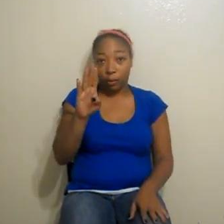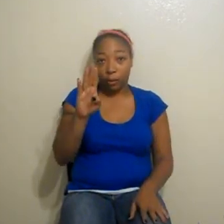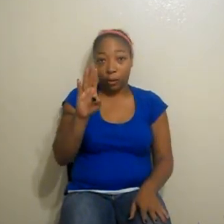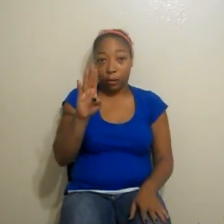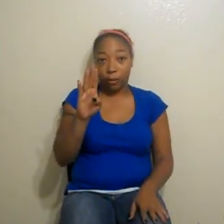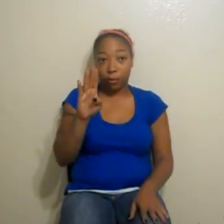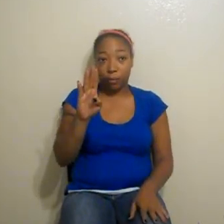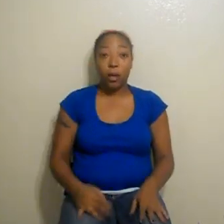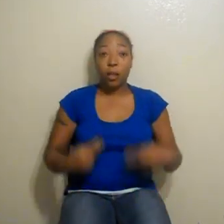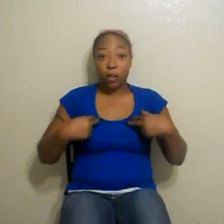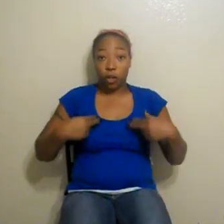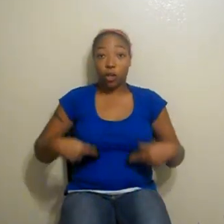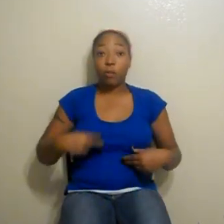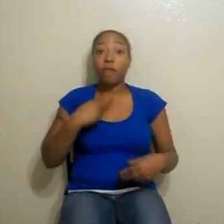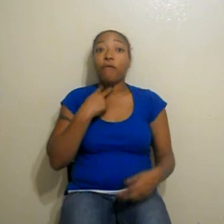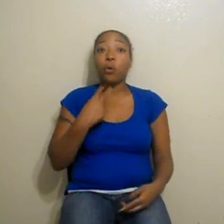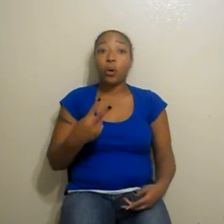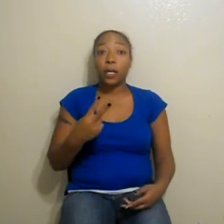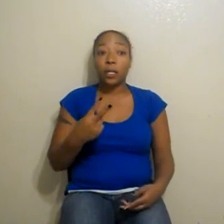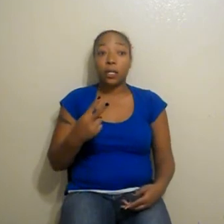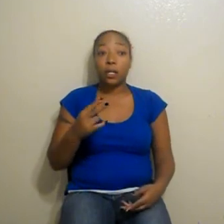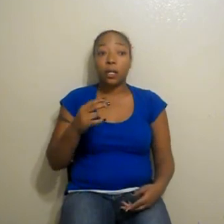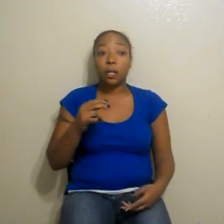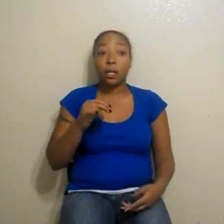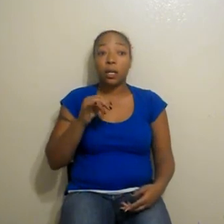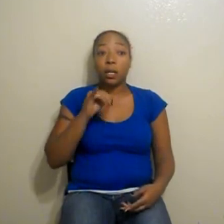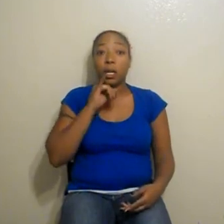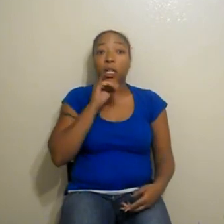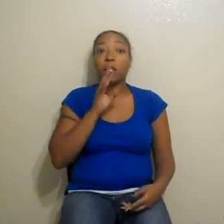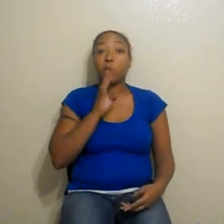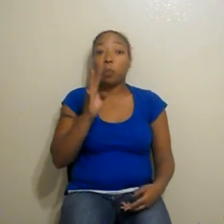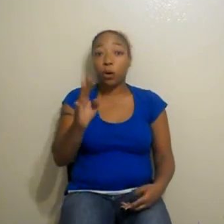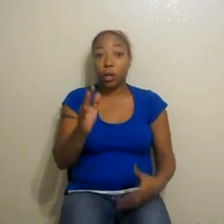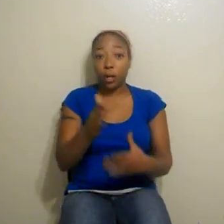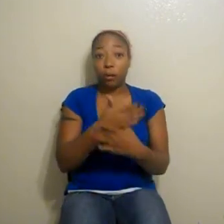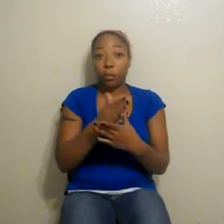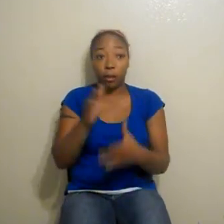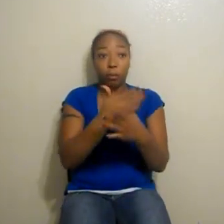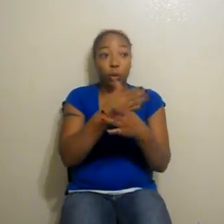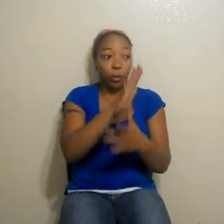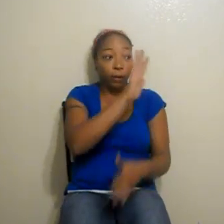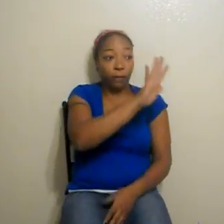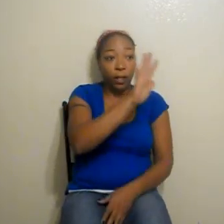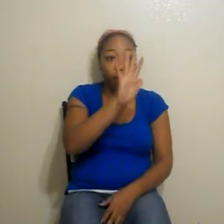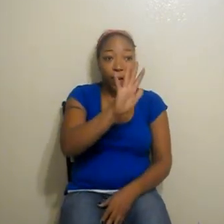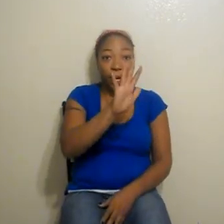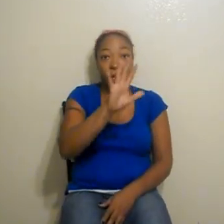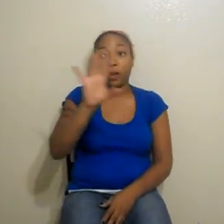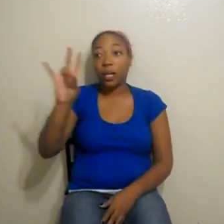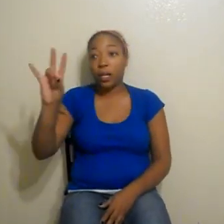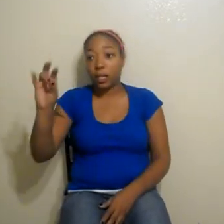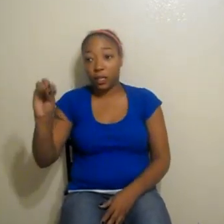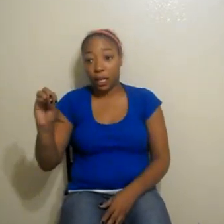decibels. The human voice is spoken between 55 and